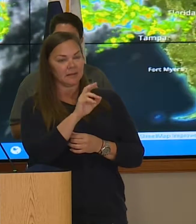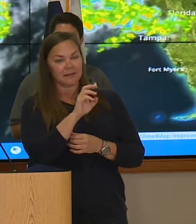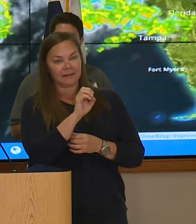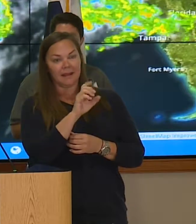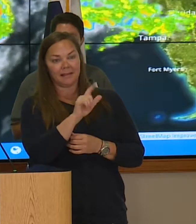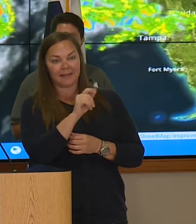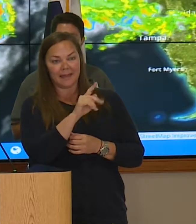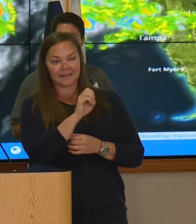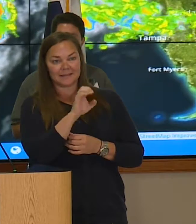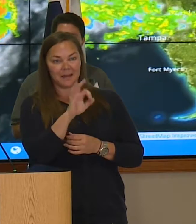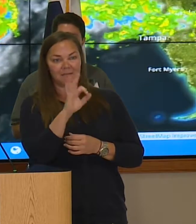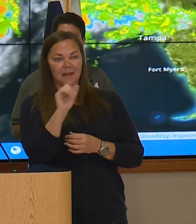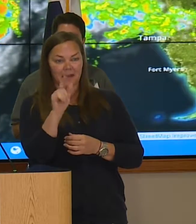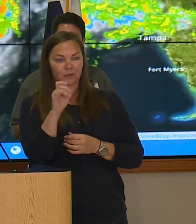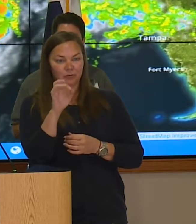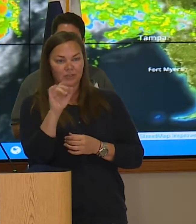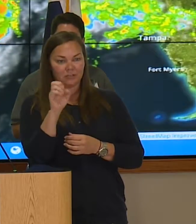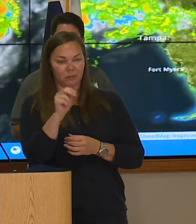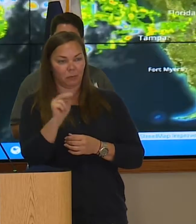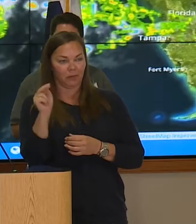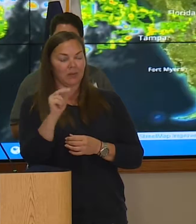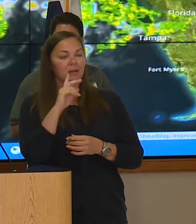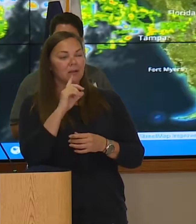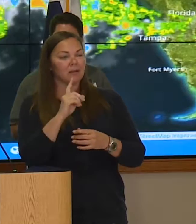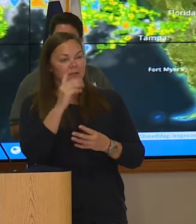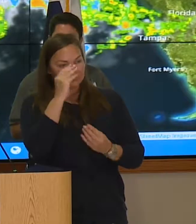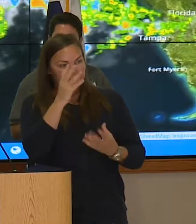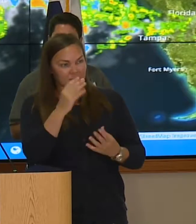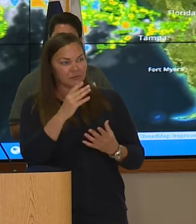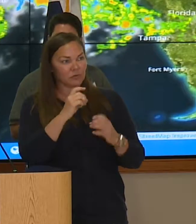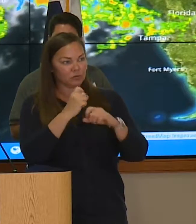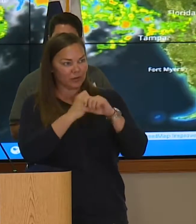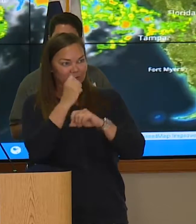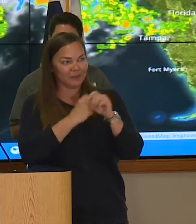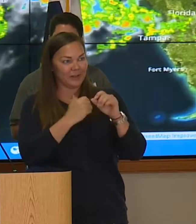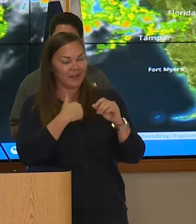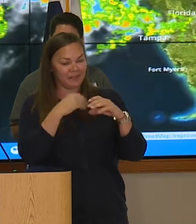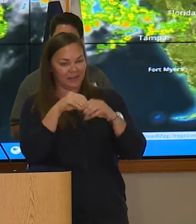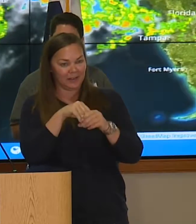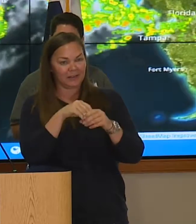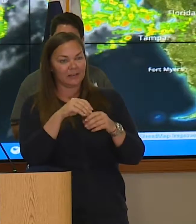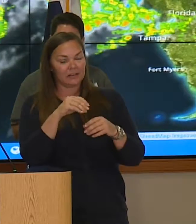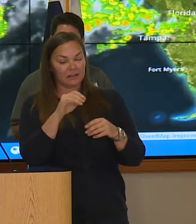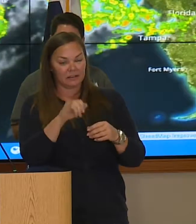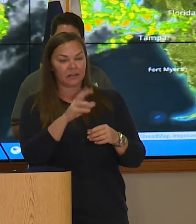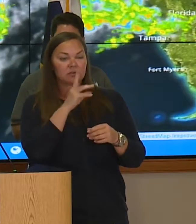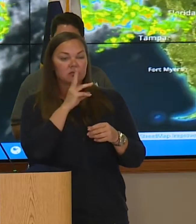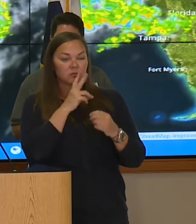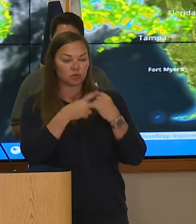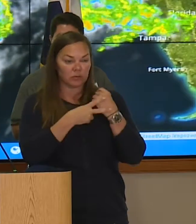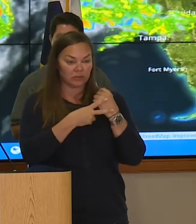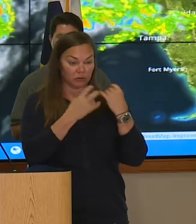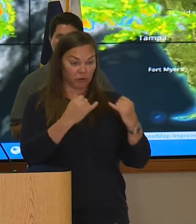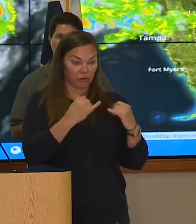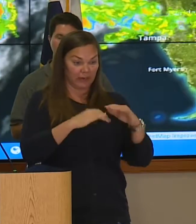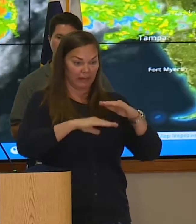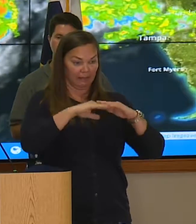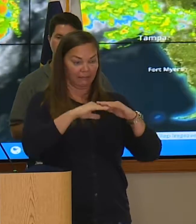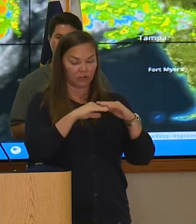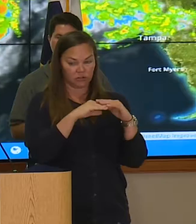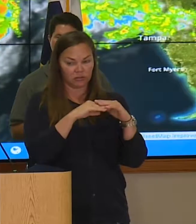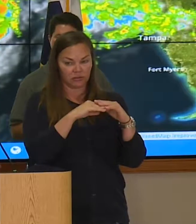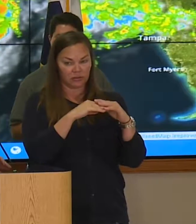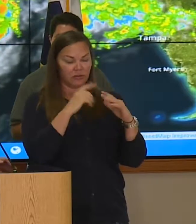An update on the number of structures that we are having impacted at this time in the reservoir. At the current